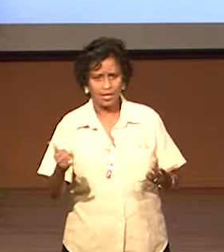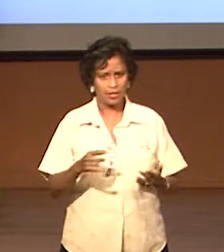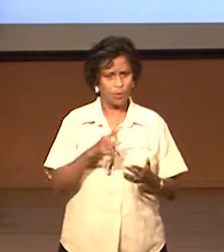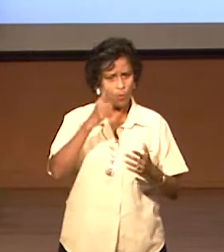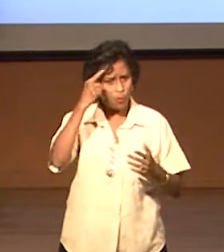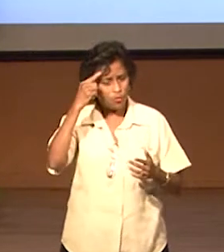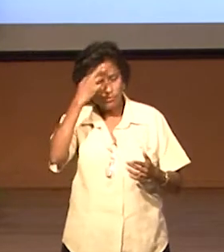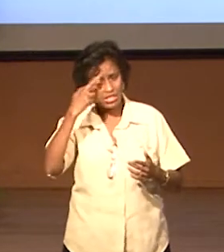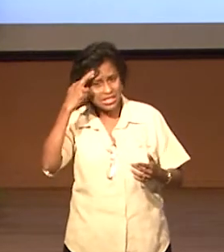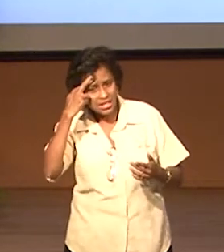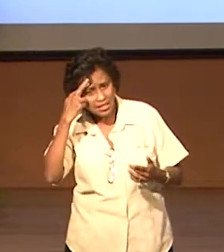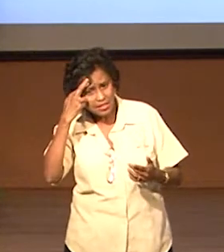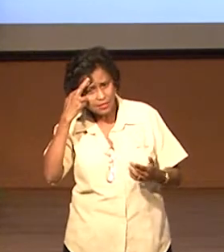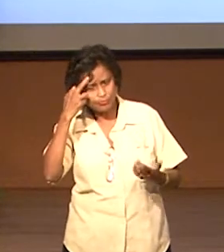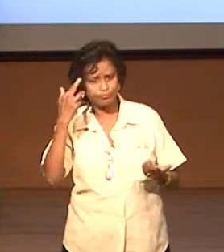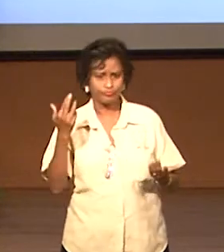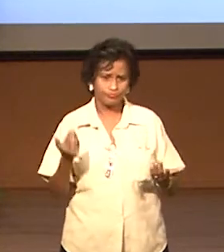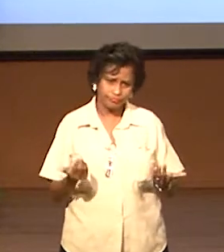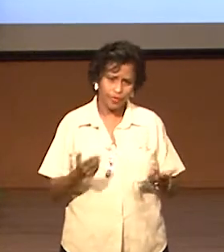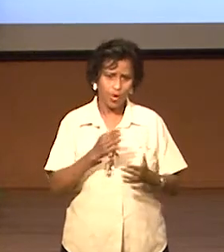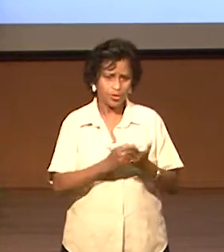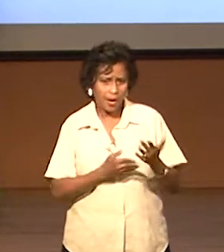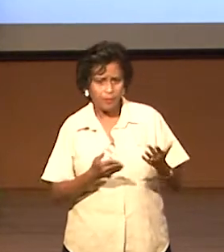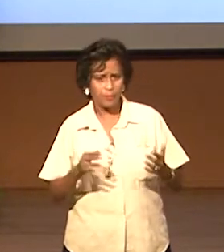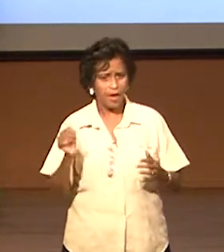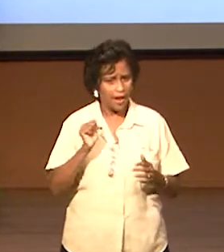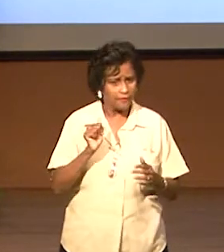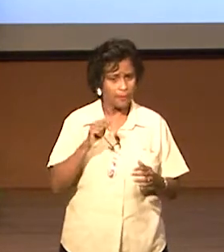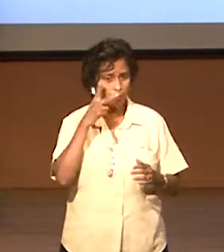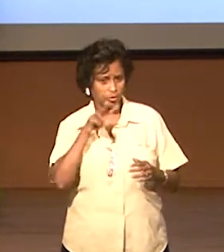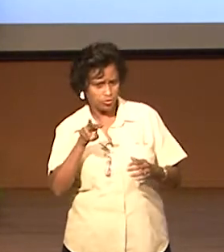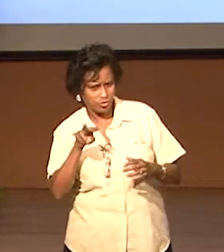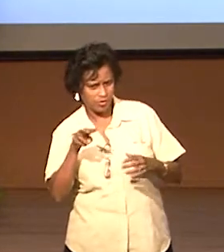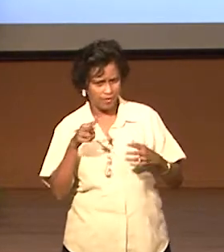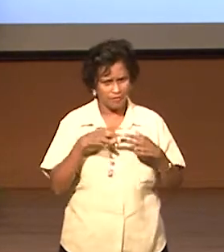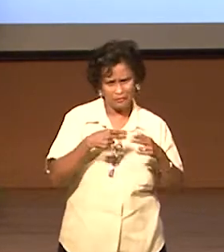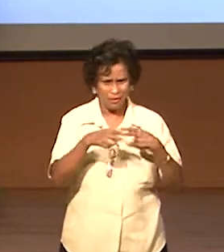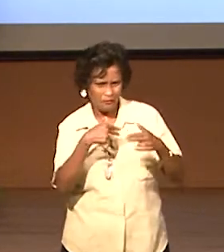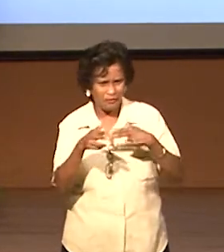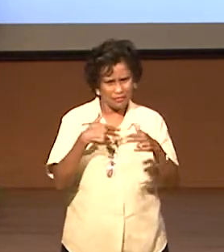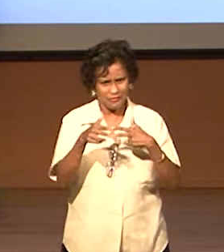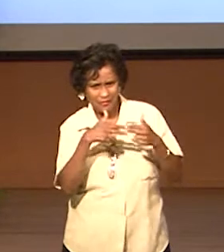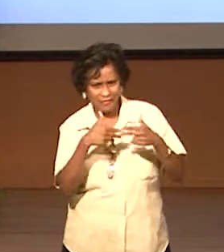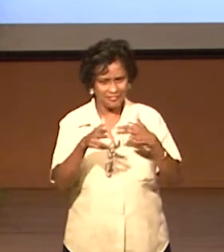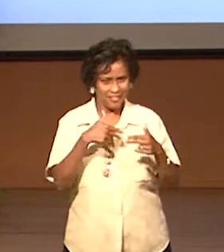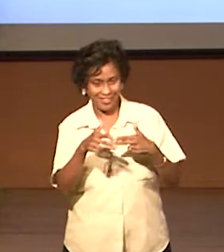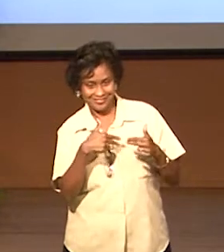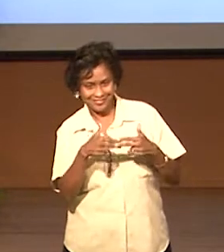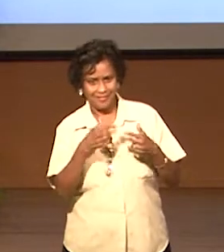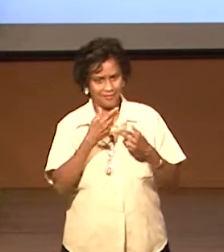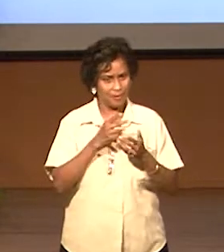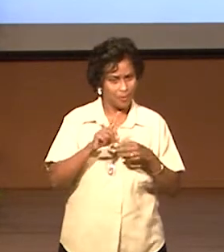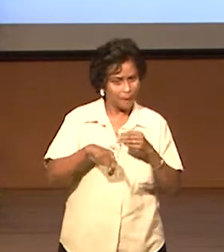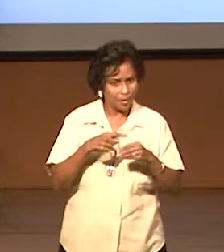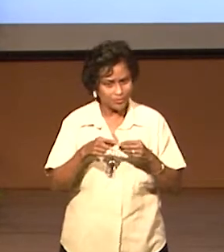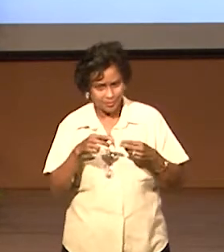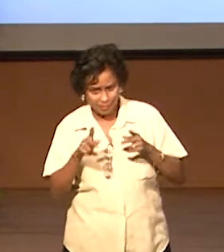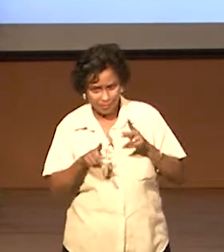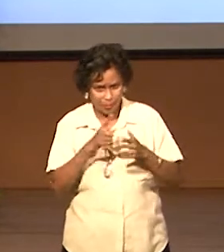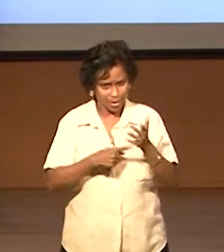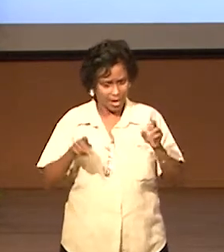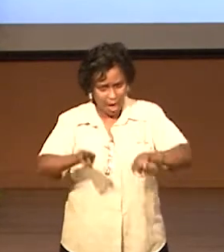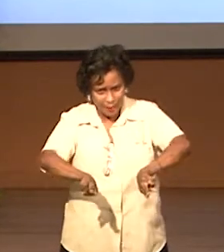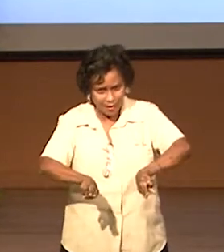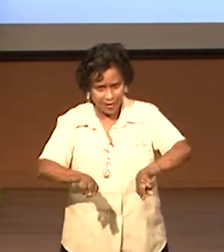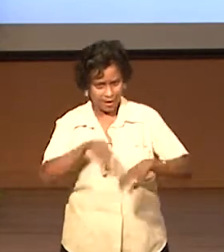of him being a comedian and the incongruity of somebody who is making people laugh being seemingly sad. And